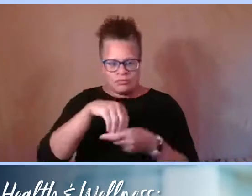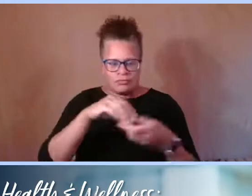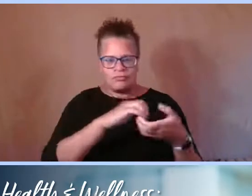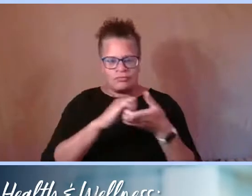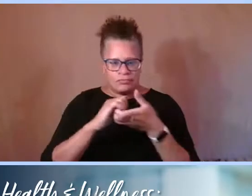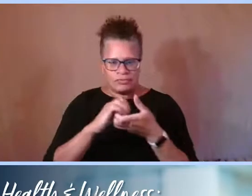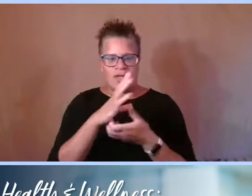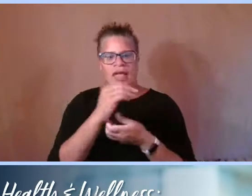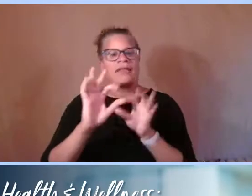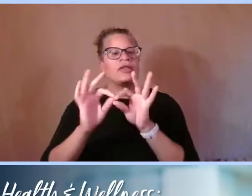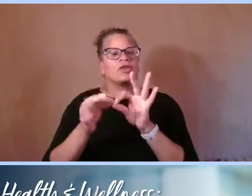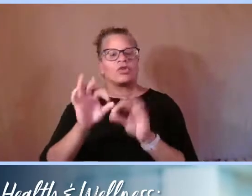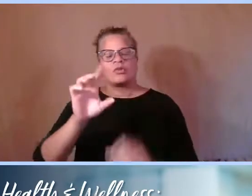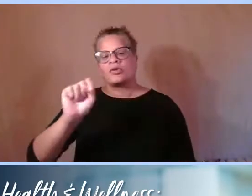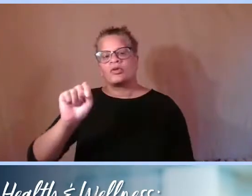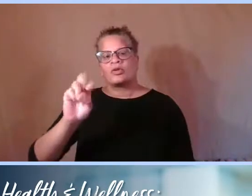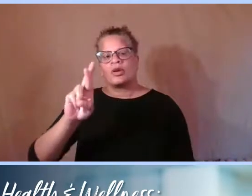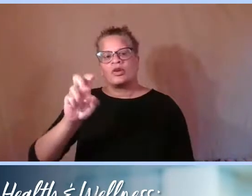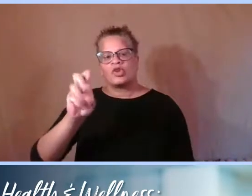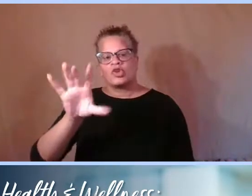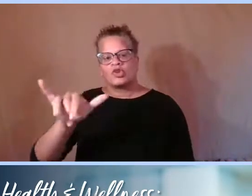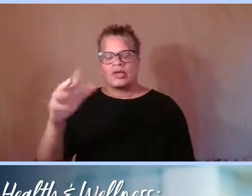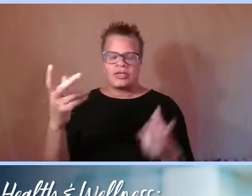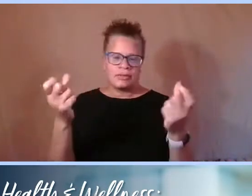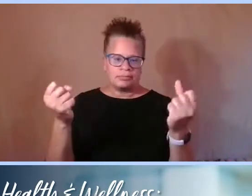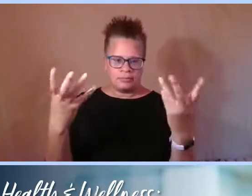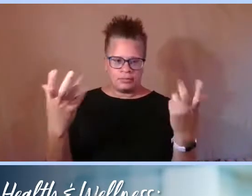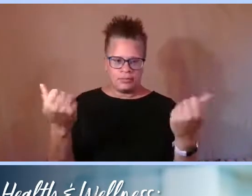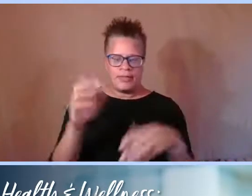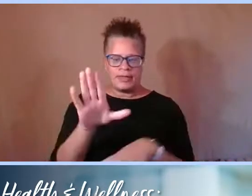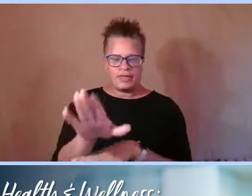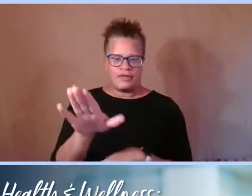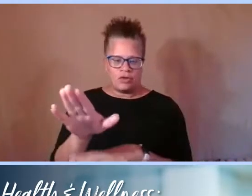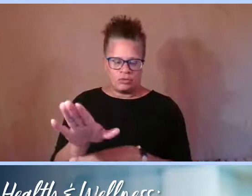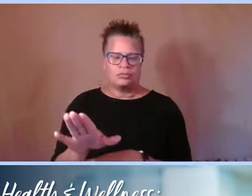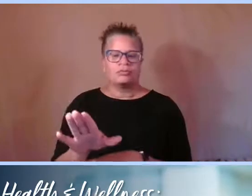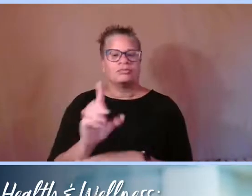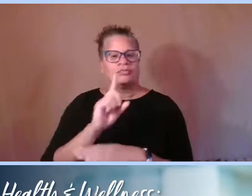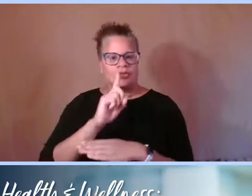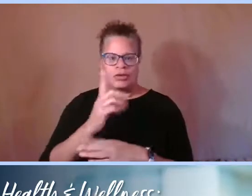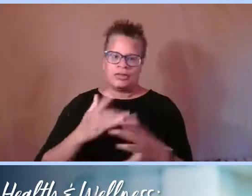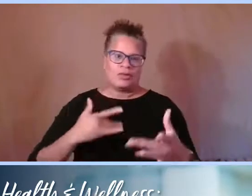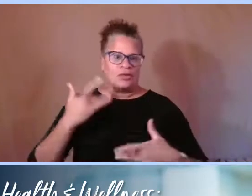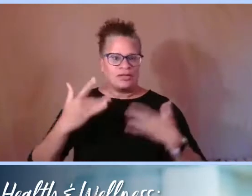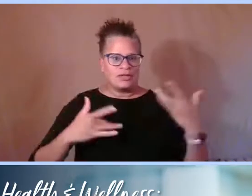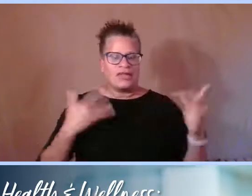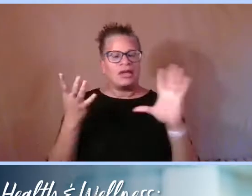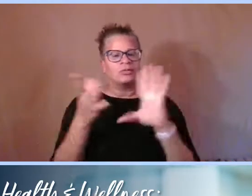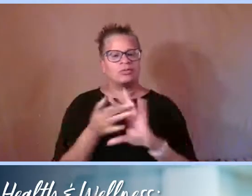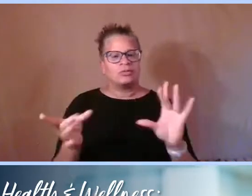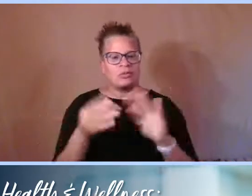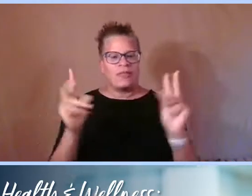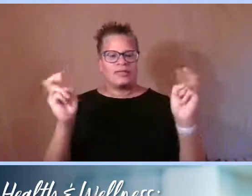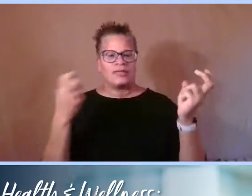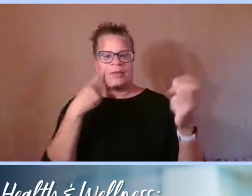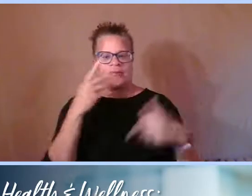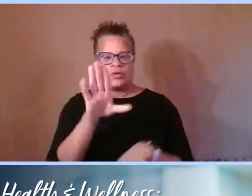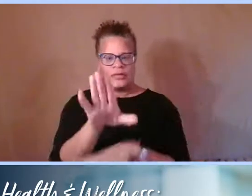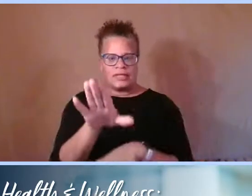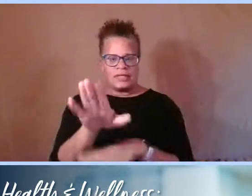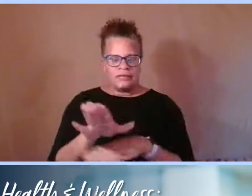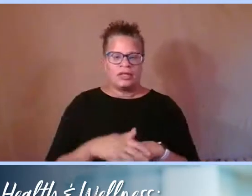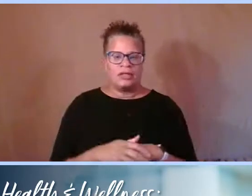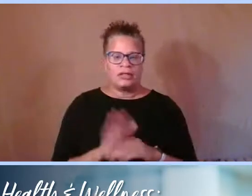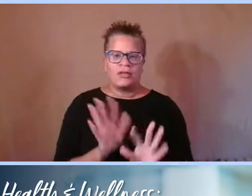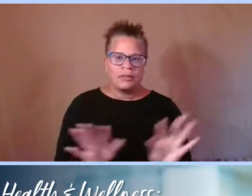also Tracy, who is our ASL interpreter. We're really excited to bring you this topic this evening on